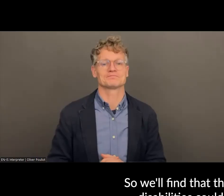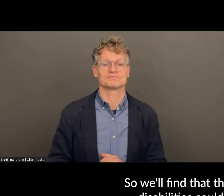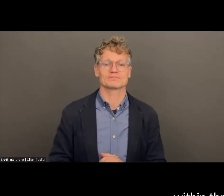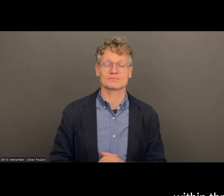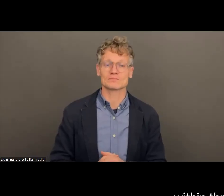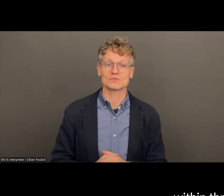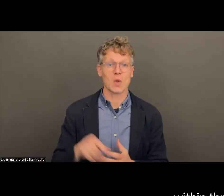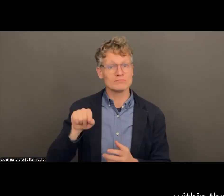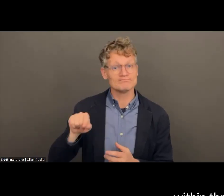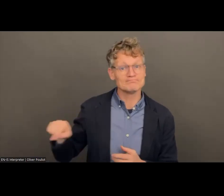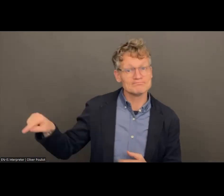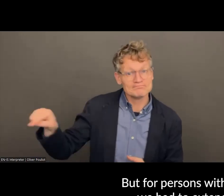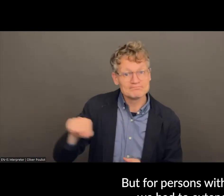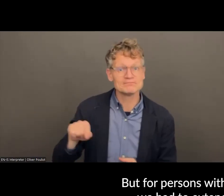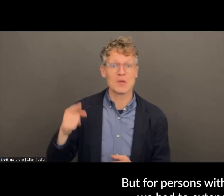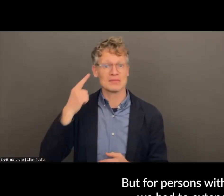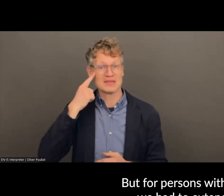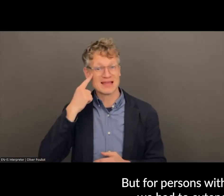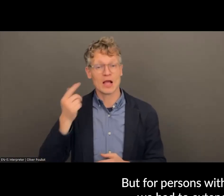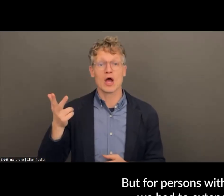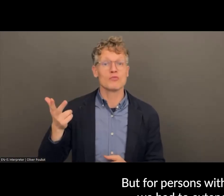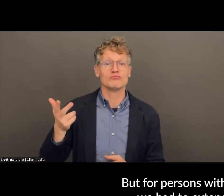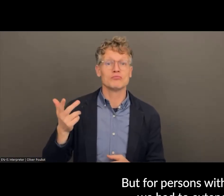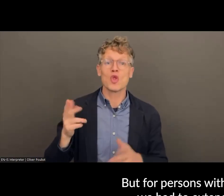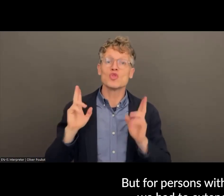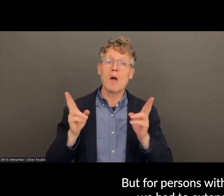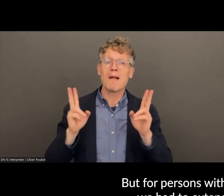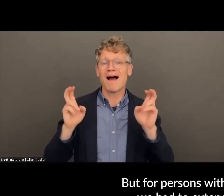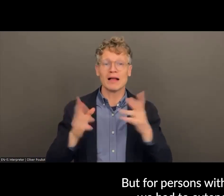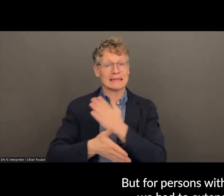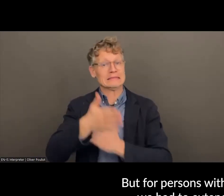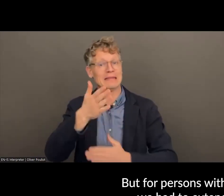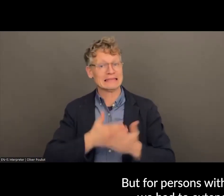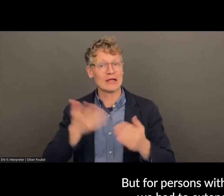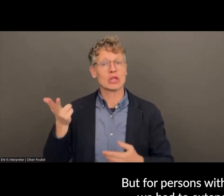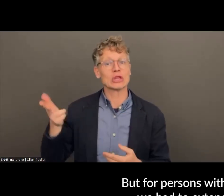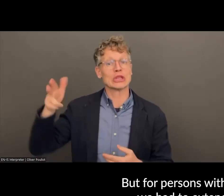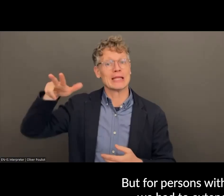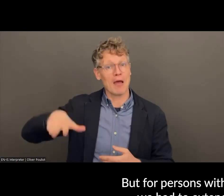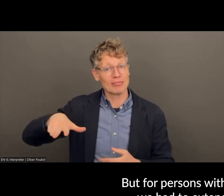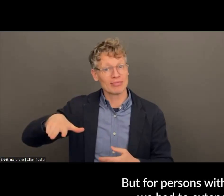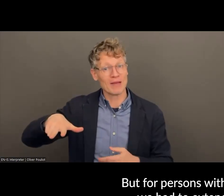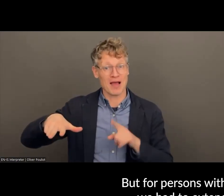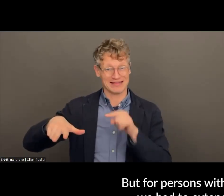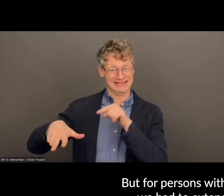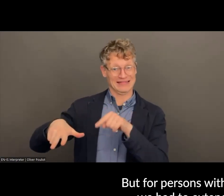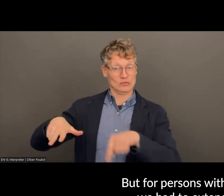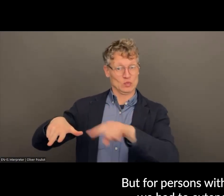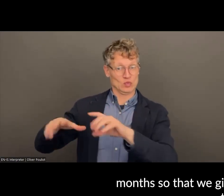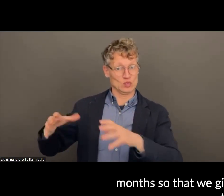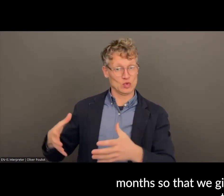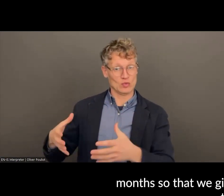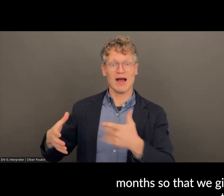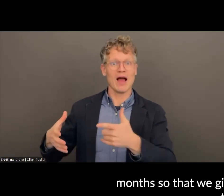the training within 3 months. But for persons with complex disabilities, we had to extend this even into 6 months